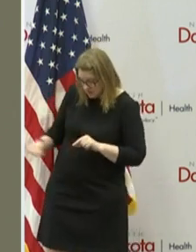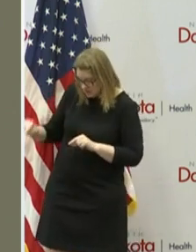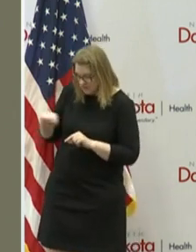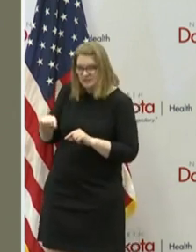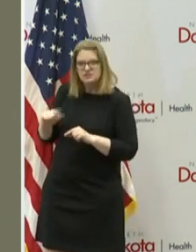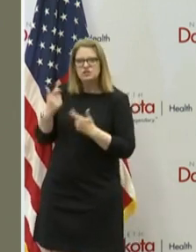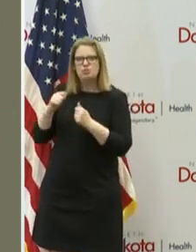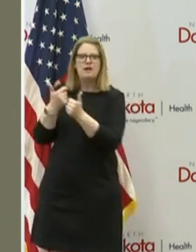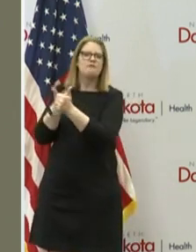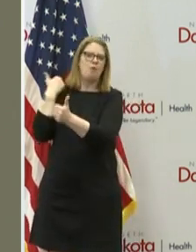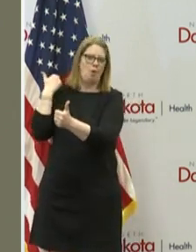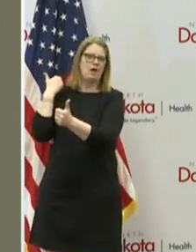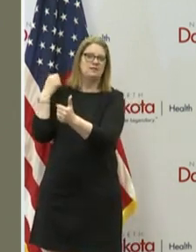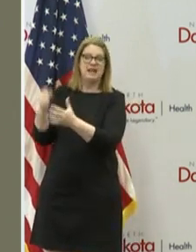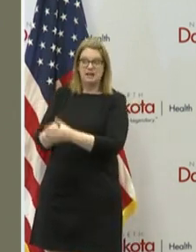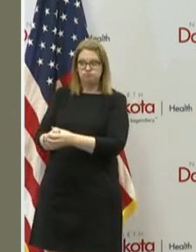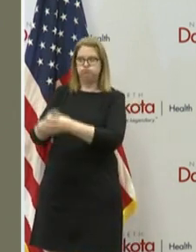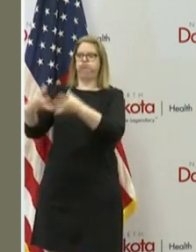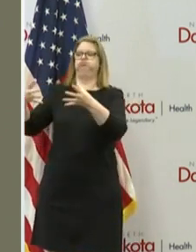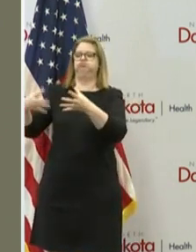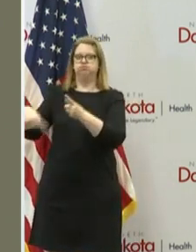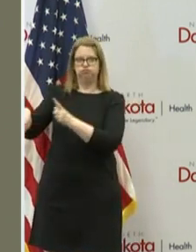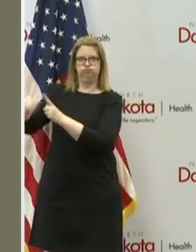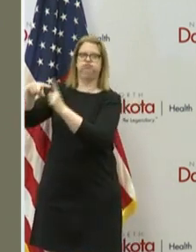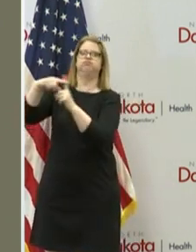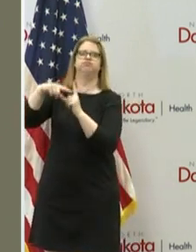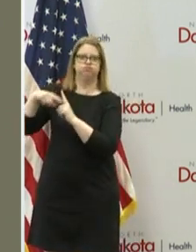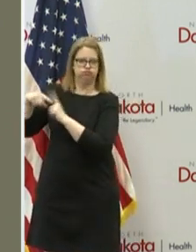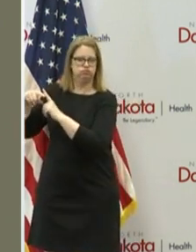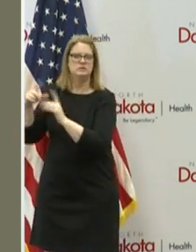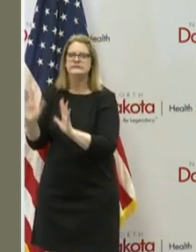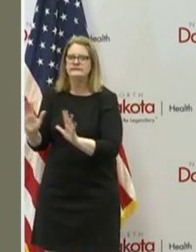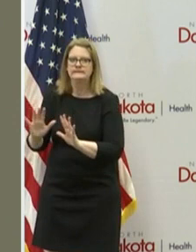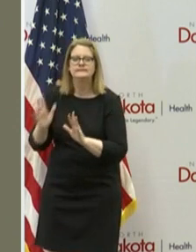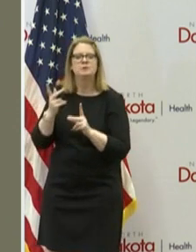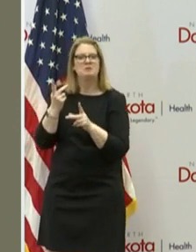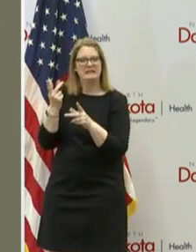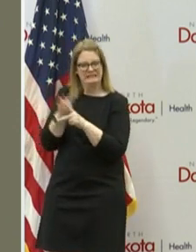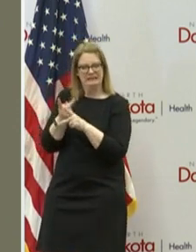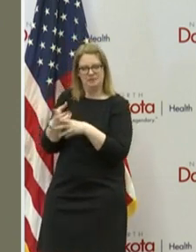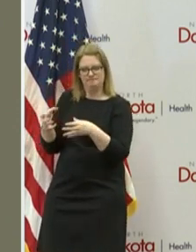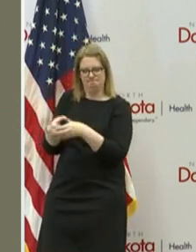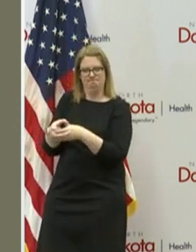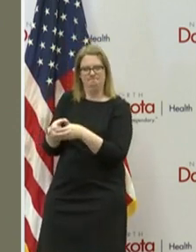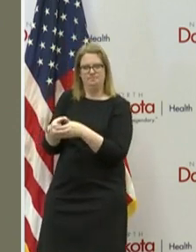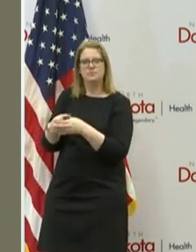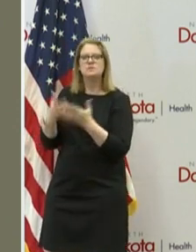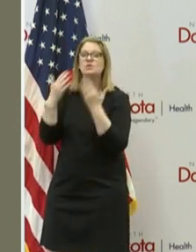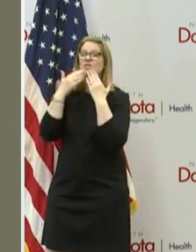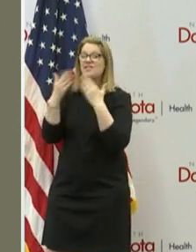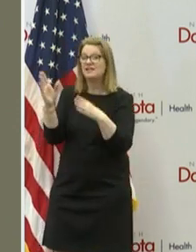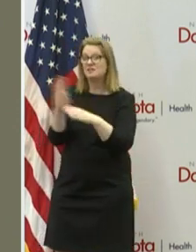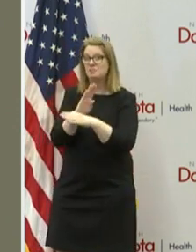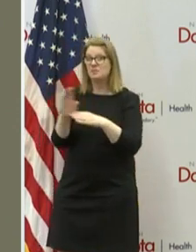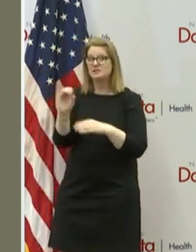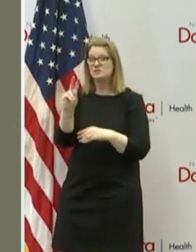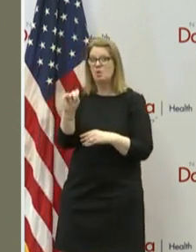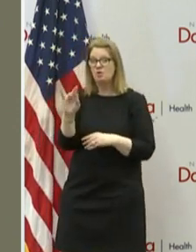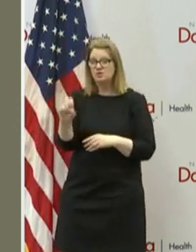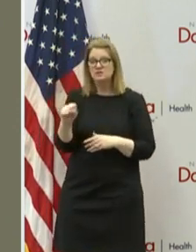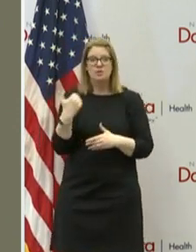of large-scale breakout. And again, we want to thank those business owners and everybody who is working